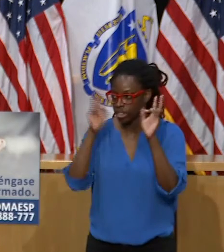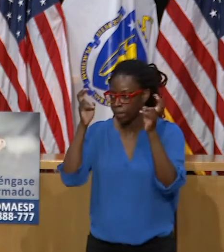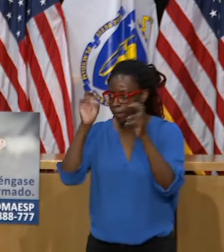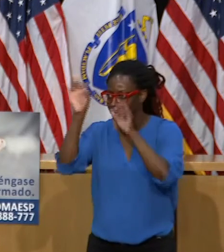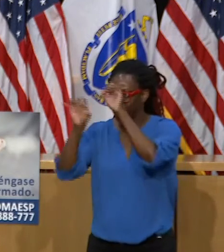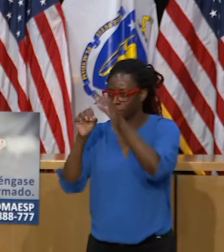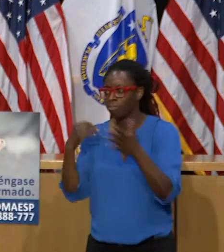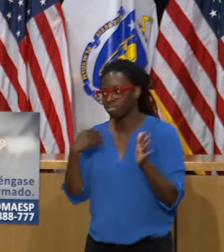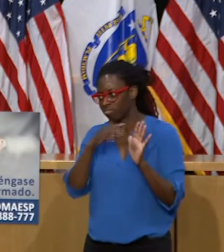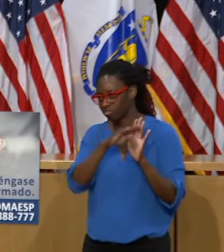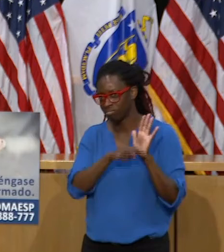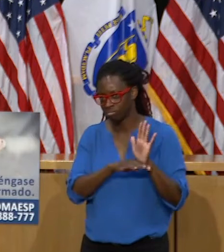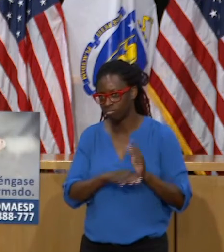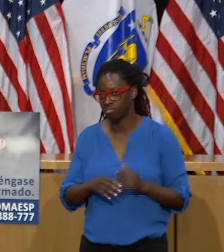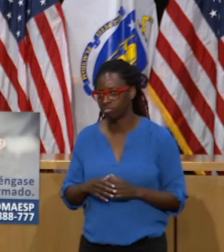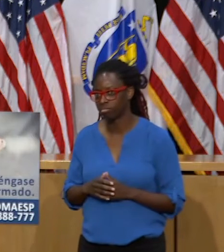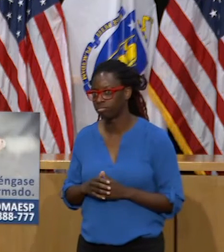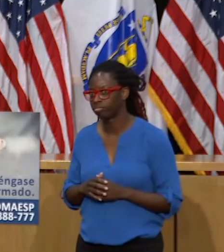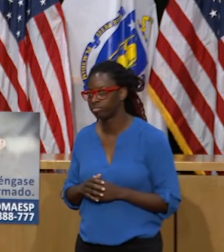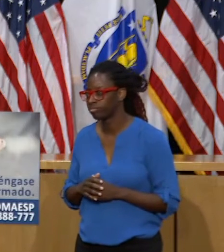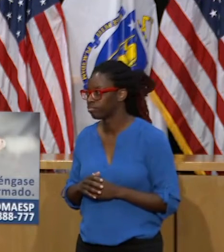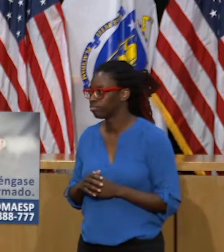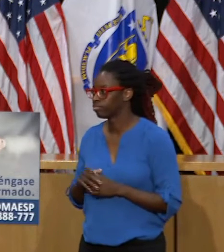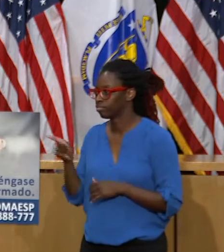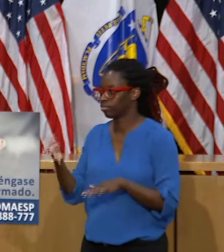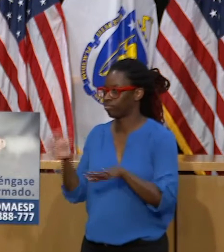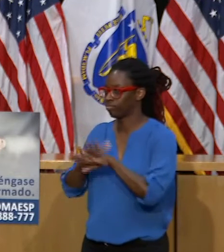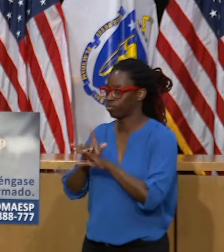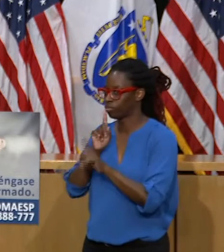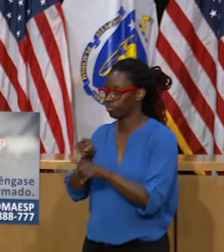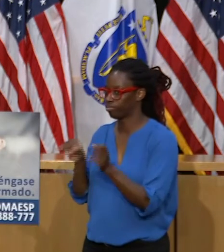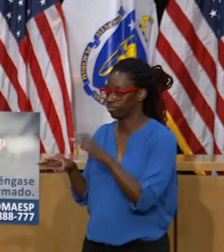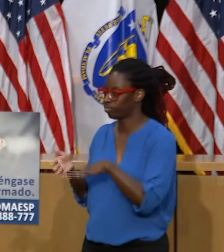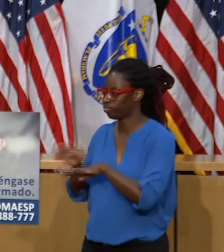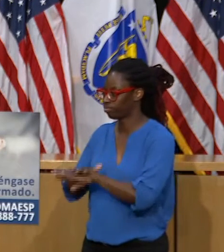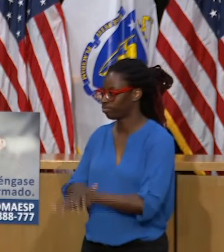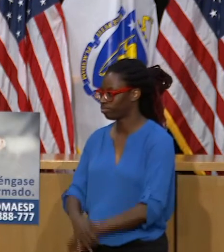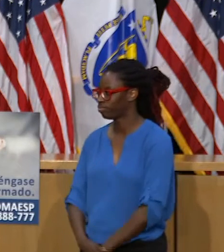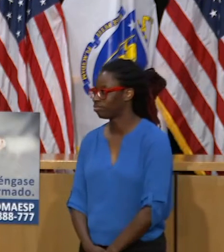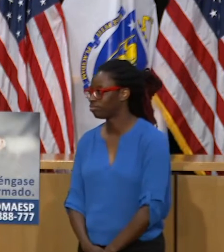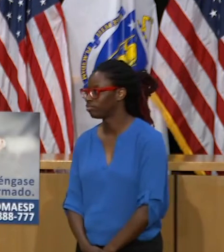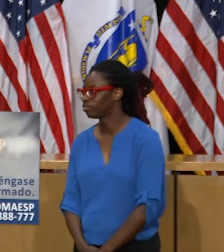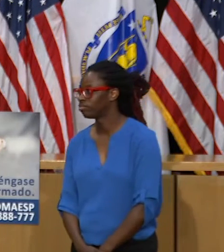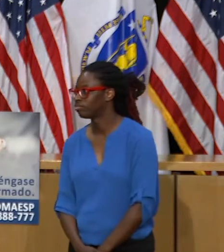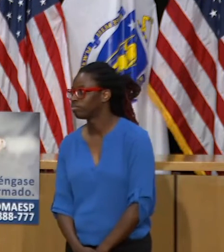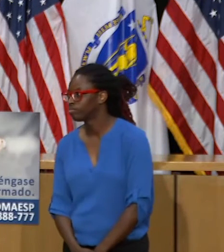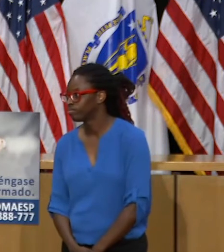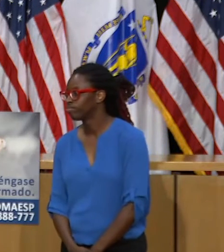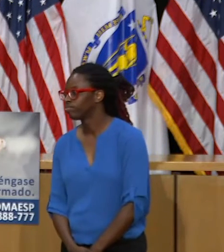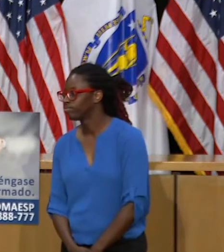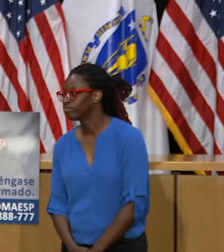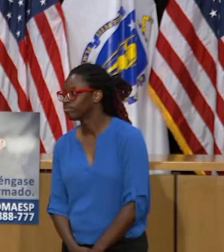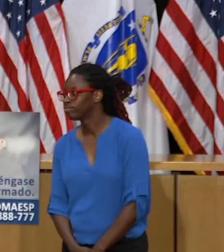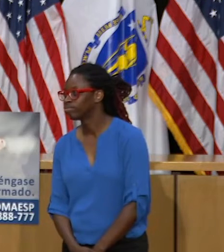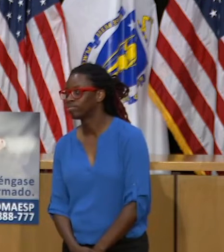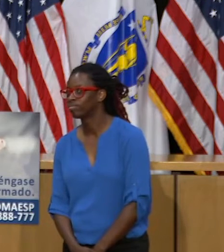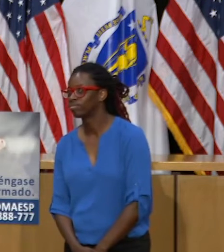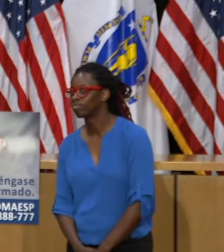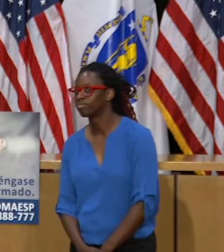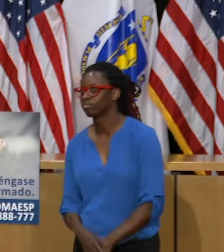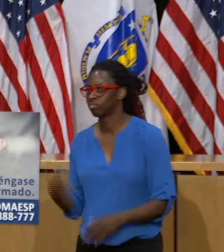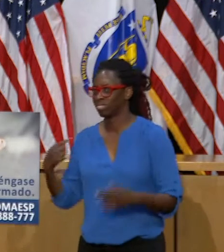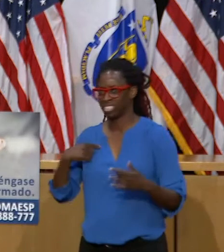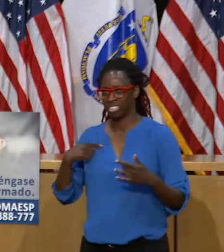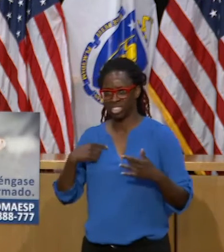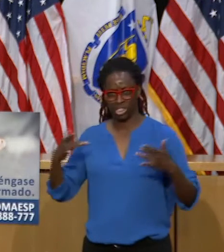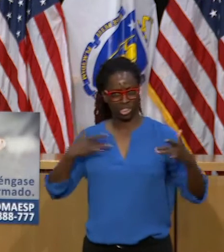guess we're hearing about a lot of layoffs right now in education and teachers. It sounds like teachers for this. So